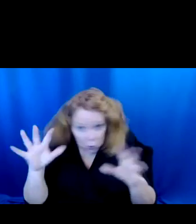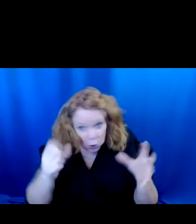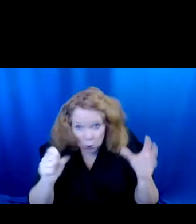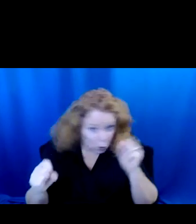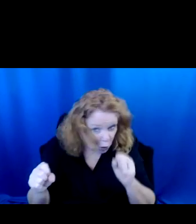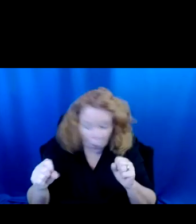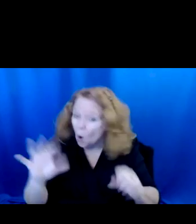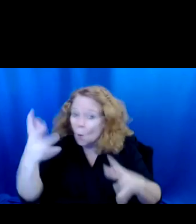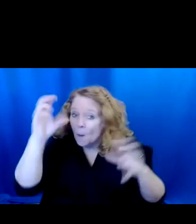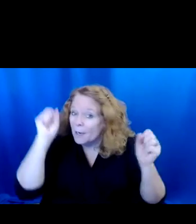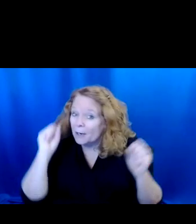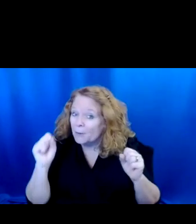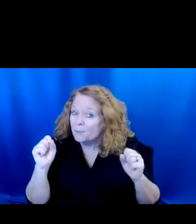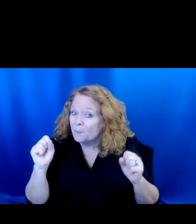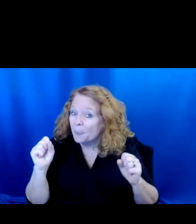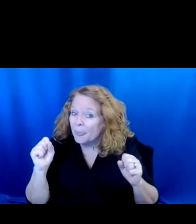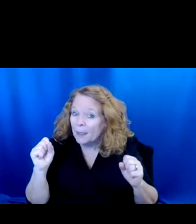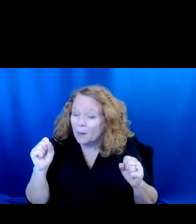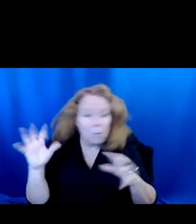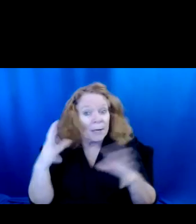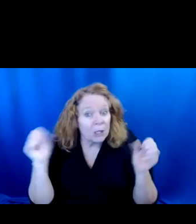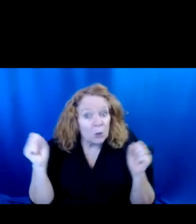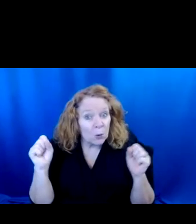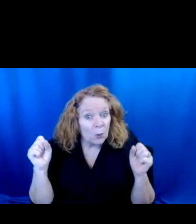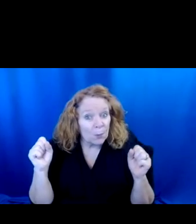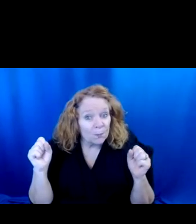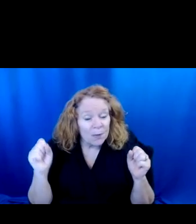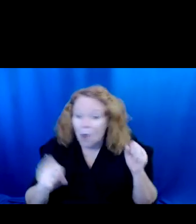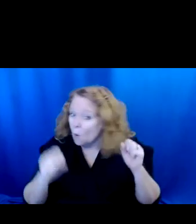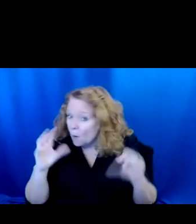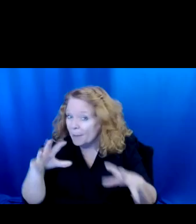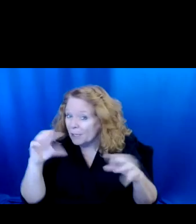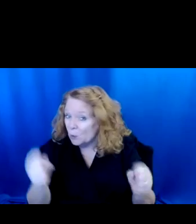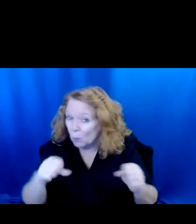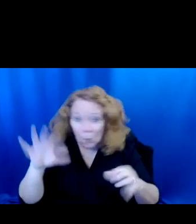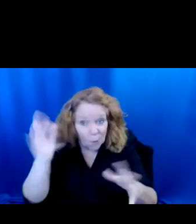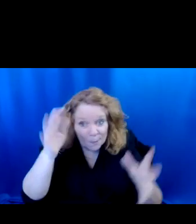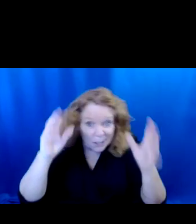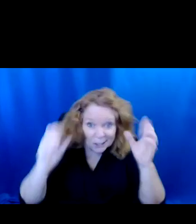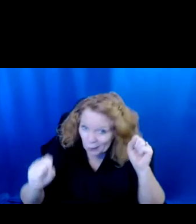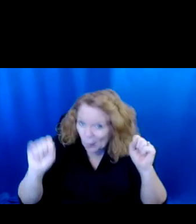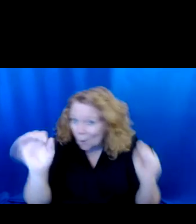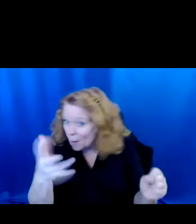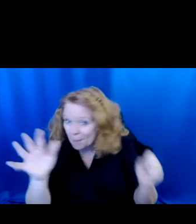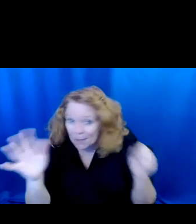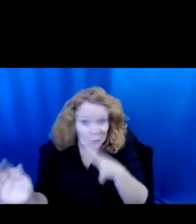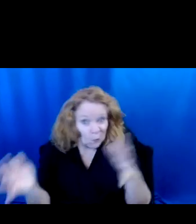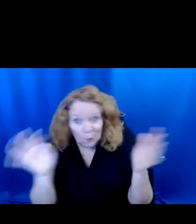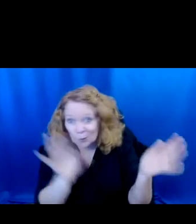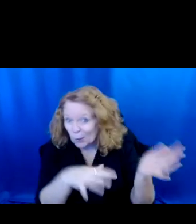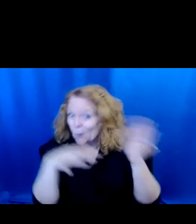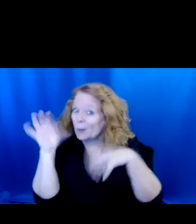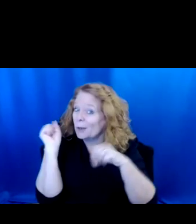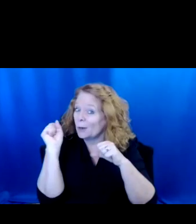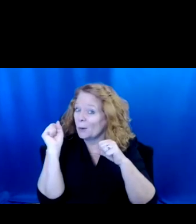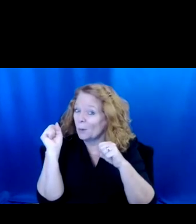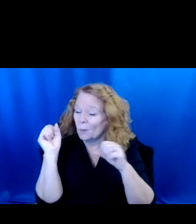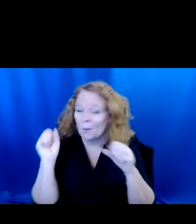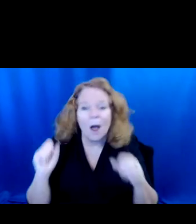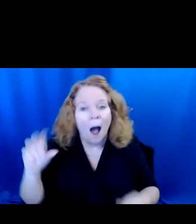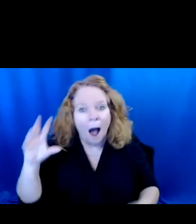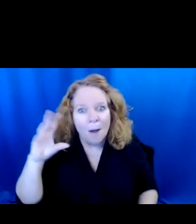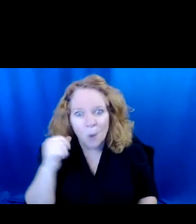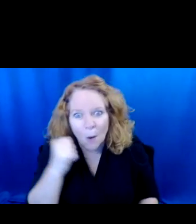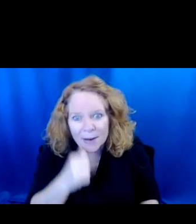doo-doo, whoop-a-dee-doo, a whoop-a-dee-doo, a whoop-a-dee-doo, whoop-a-dee-doo, whoop-a-dee-doo, doo-doo, boys